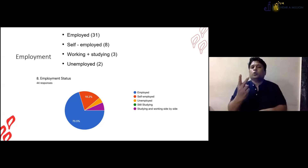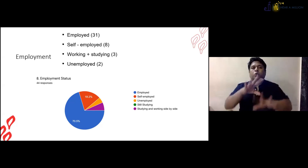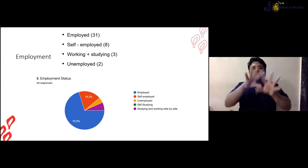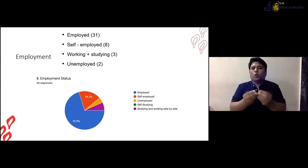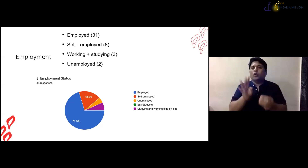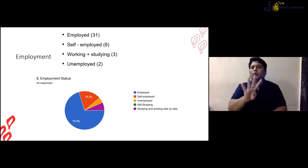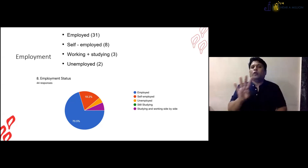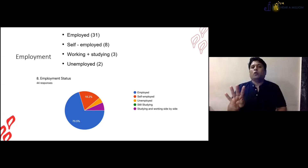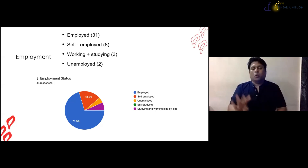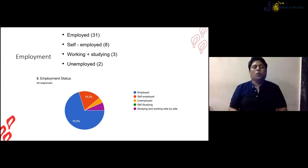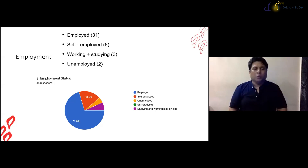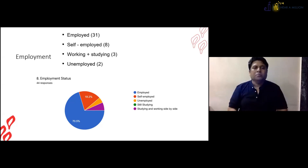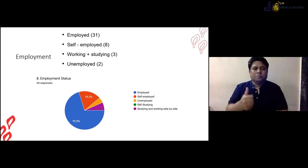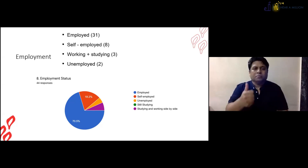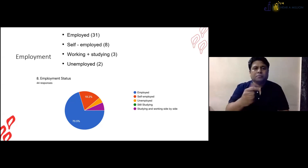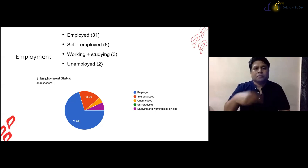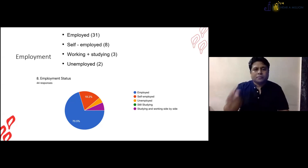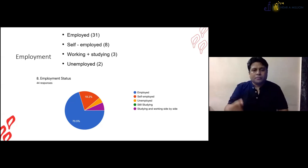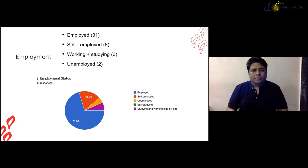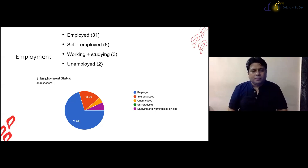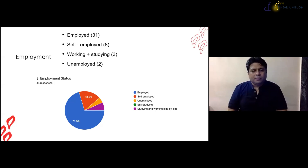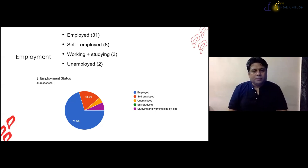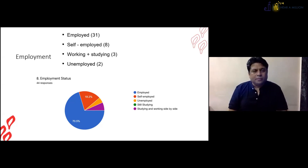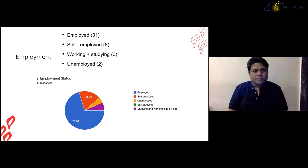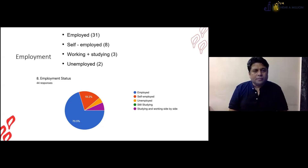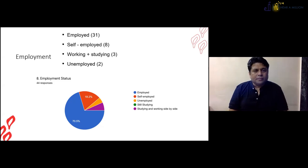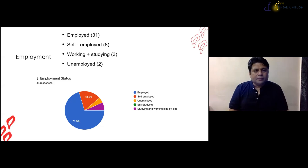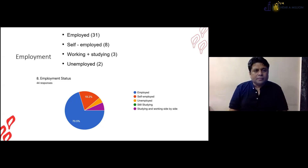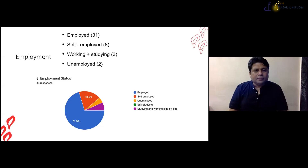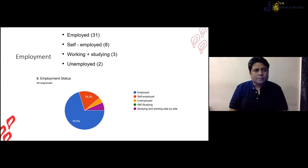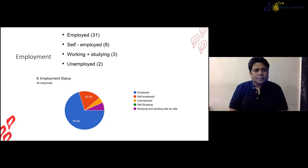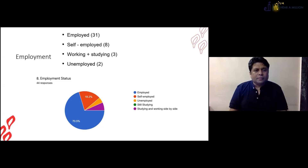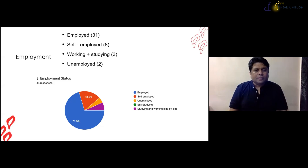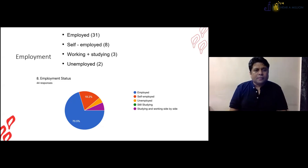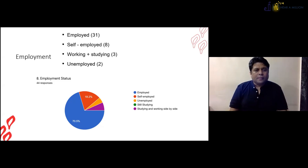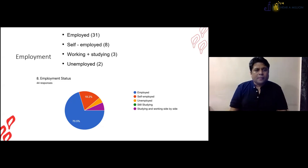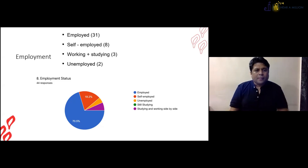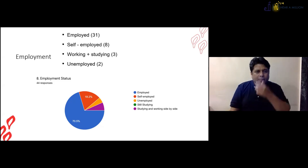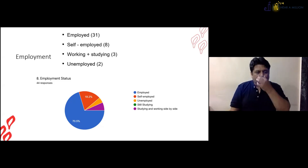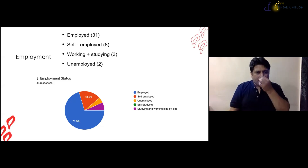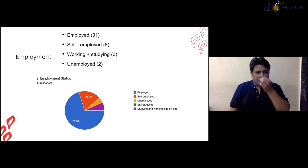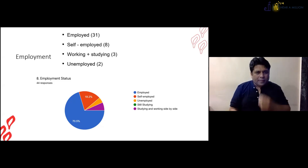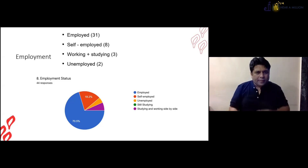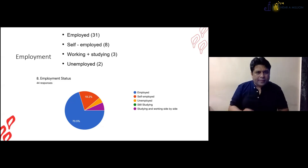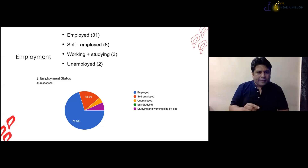don't know that, 2 people. So that makes a total of 44. Next slide, please.